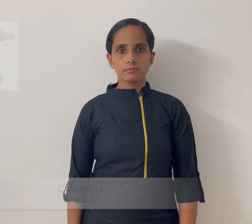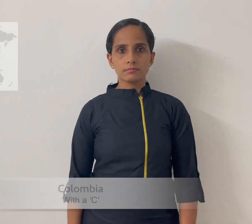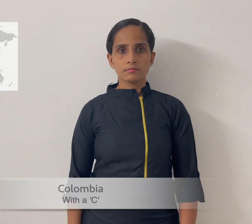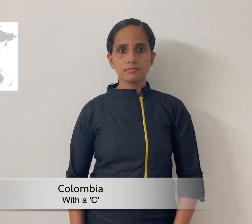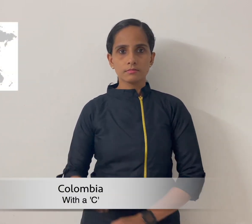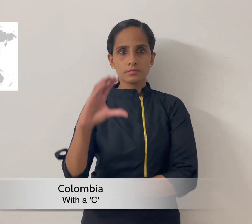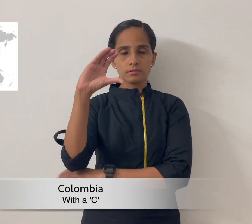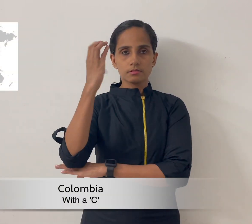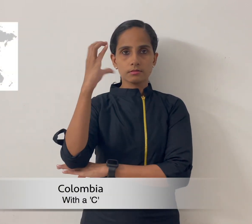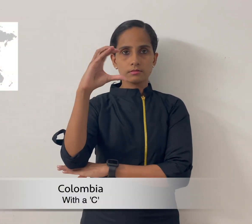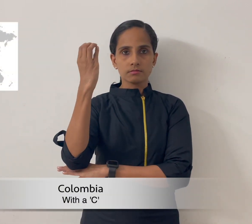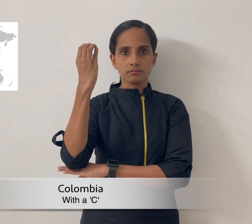Colombia,